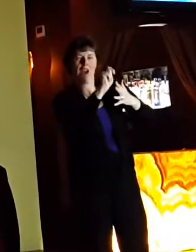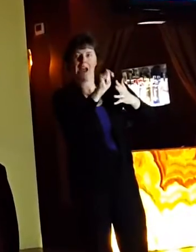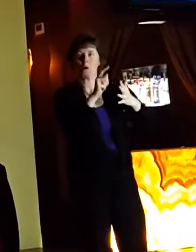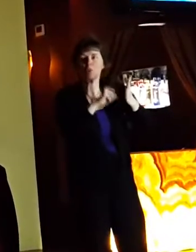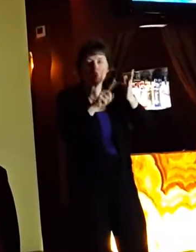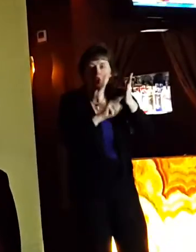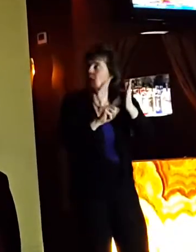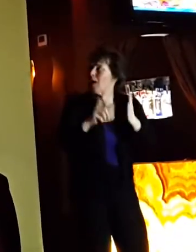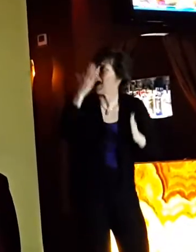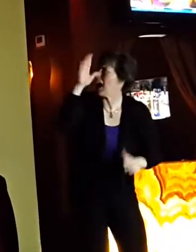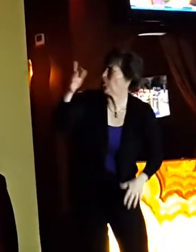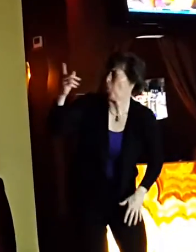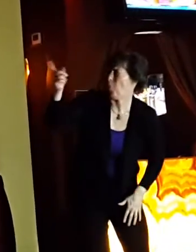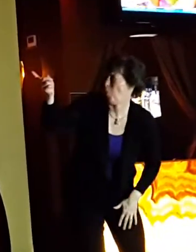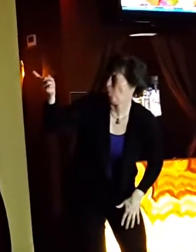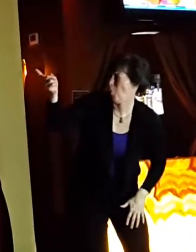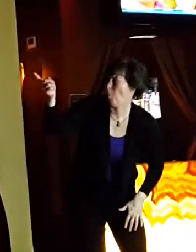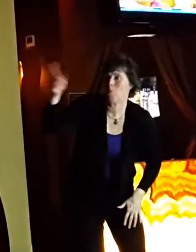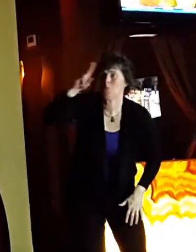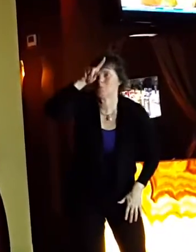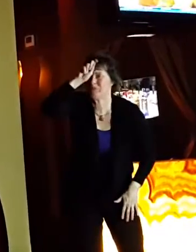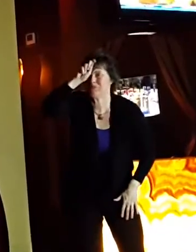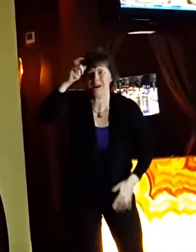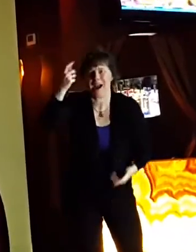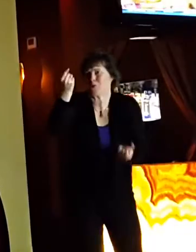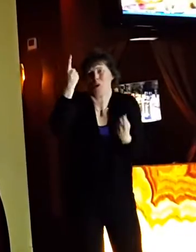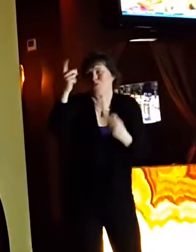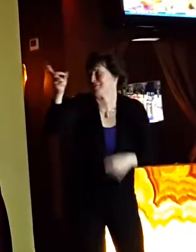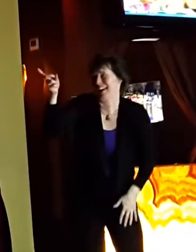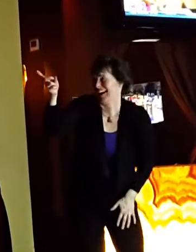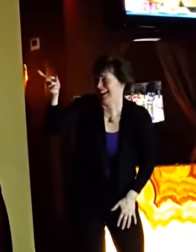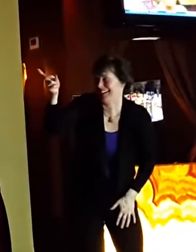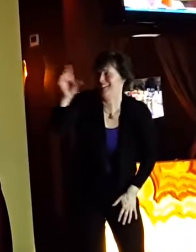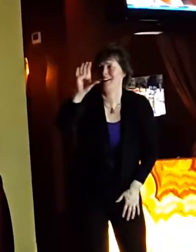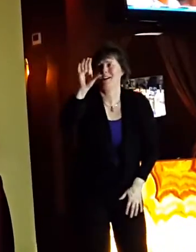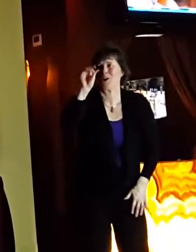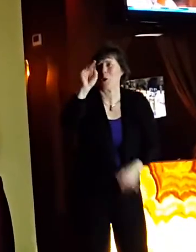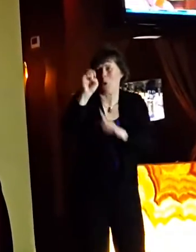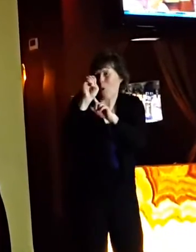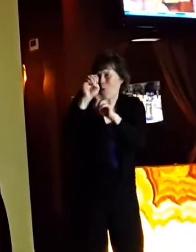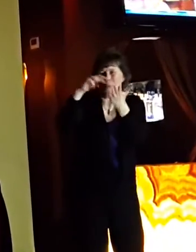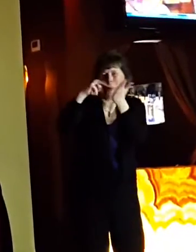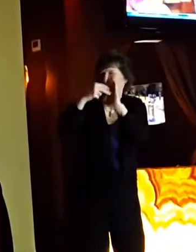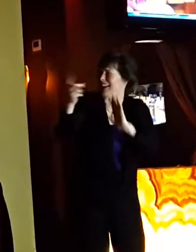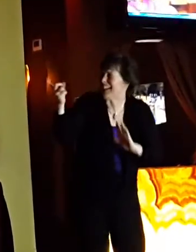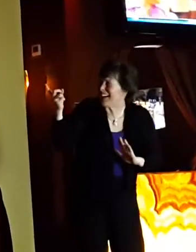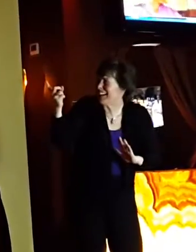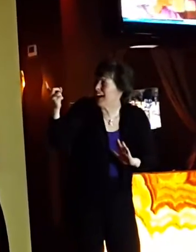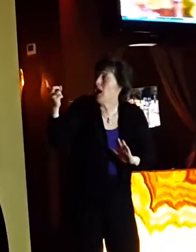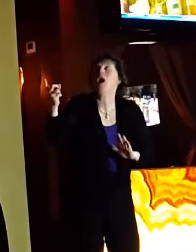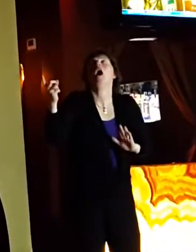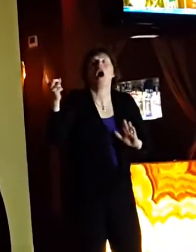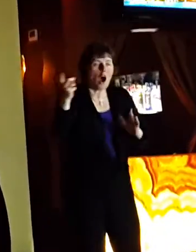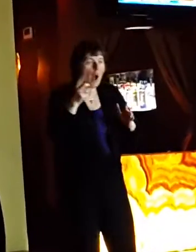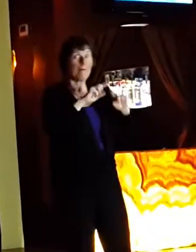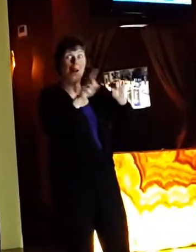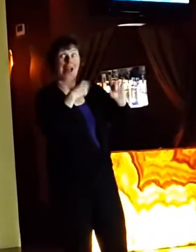most of this, honestly, I don't know what half that means, but I know what the important parts of it mean, and that's where I can follow it and say, this is where it's